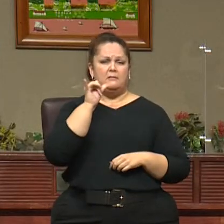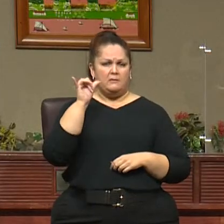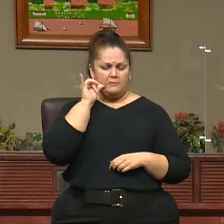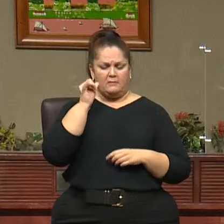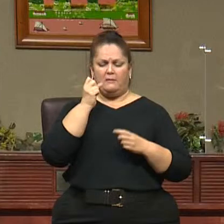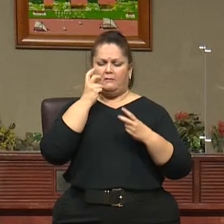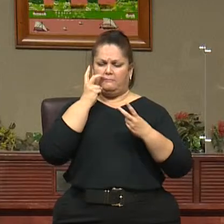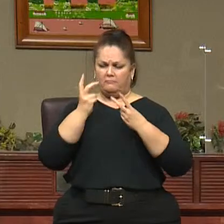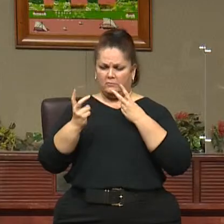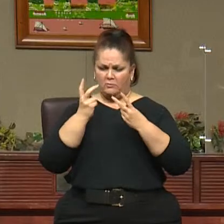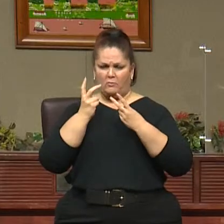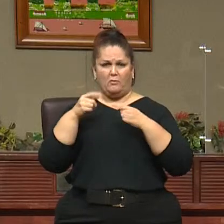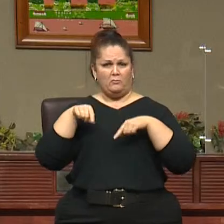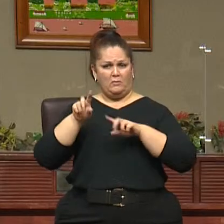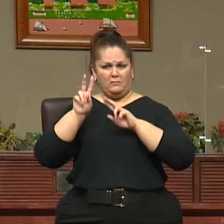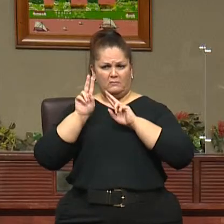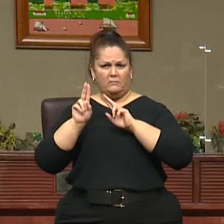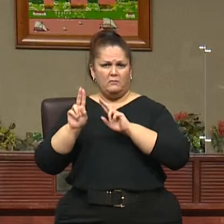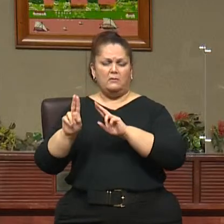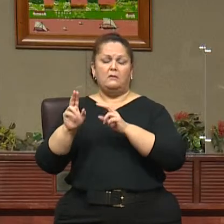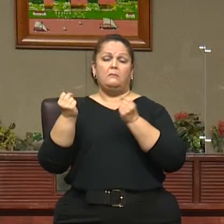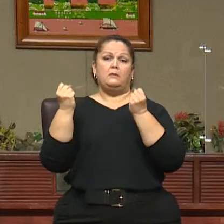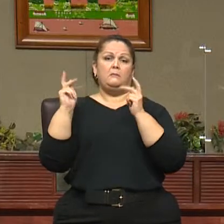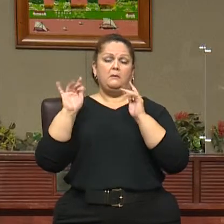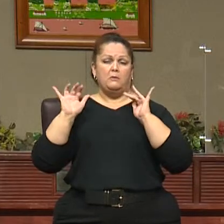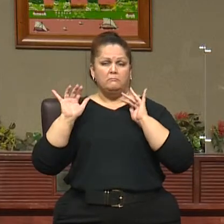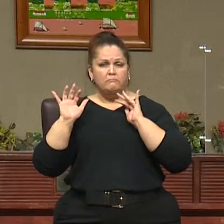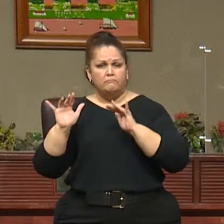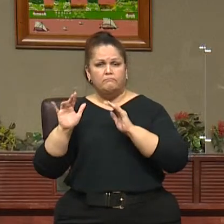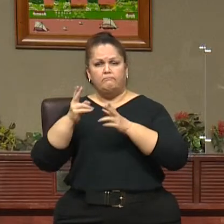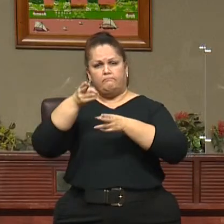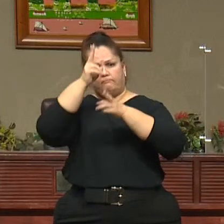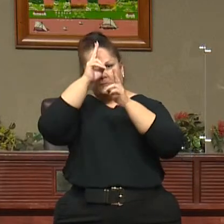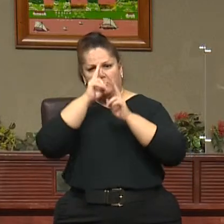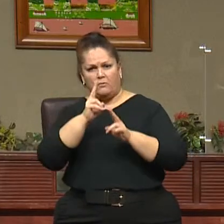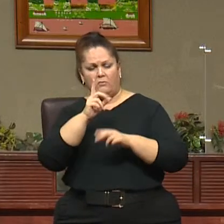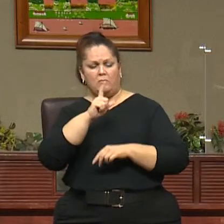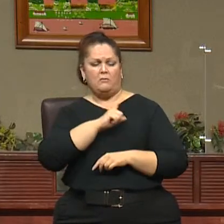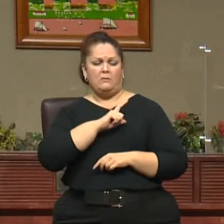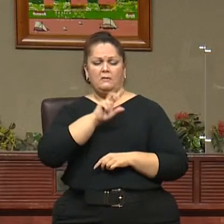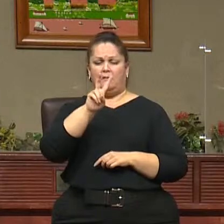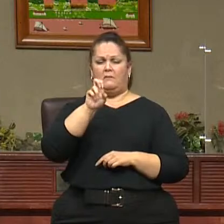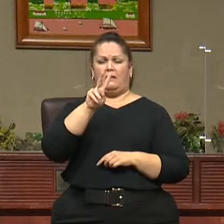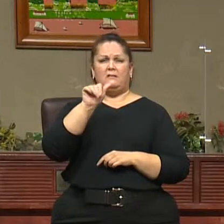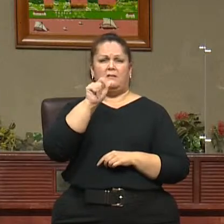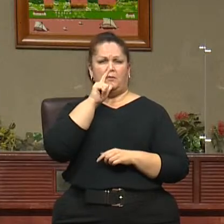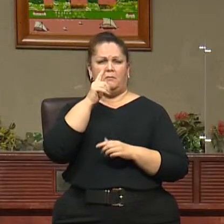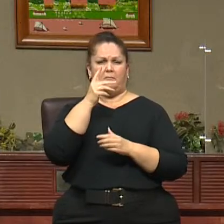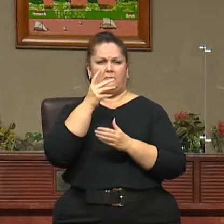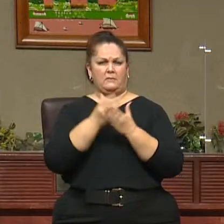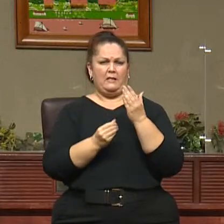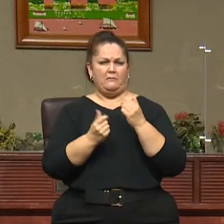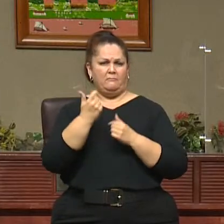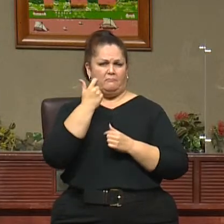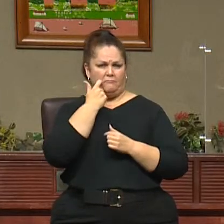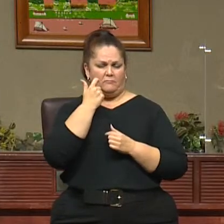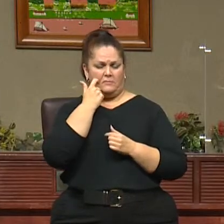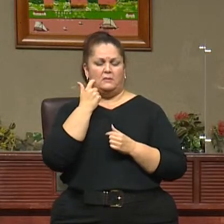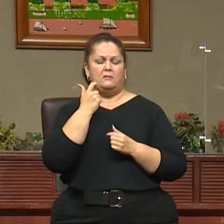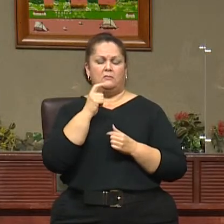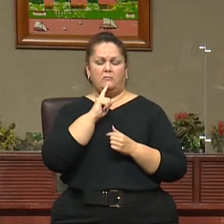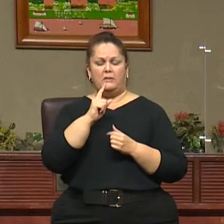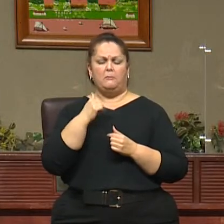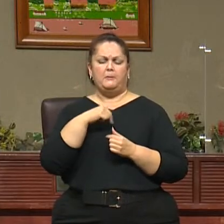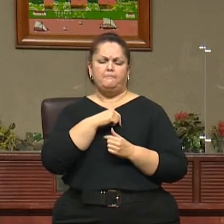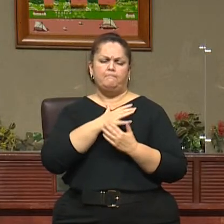by affirmation of those who attended the funeral for Officer Valencia. And so our hearts and prayers certainly go out to that